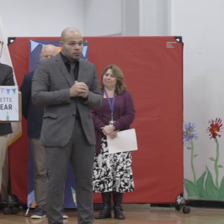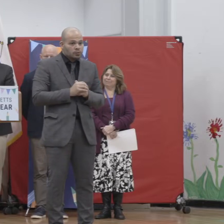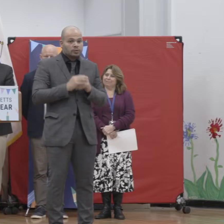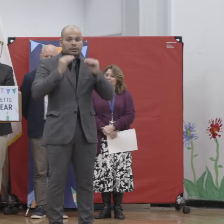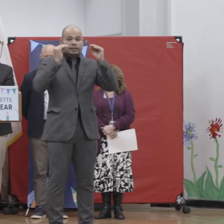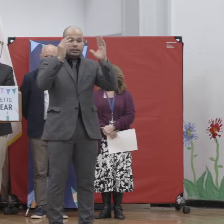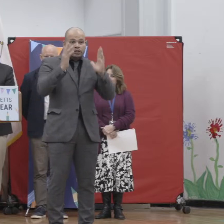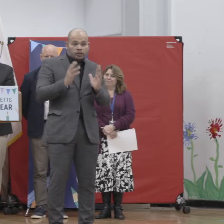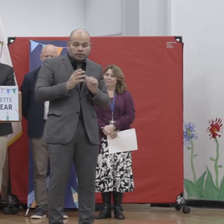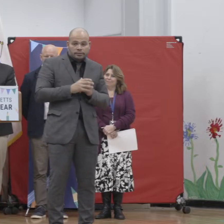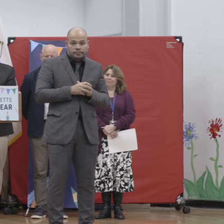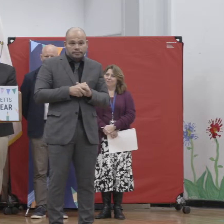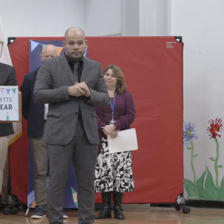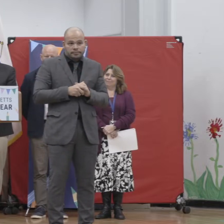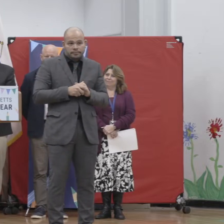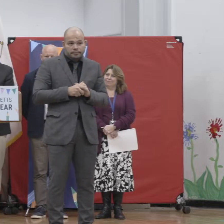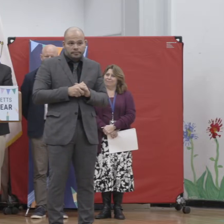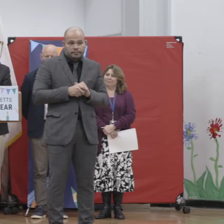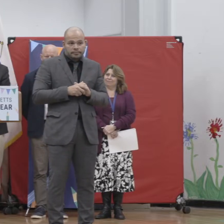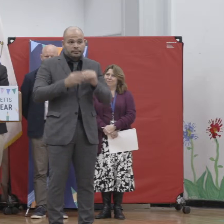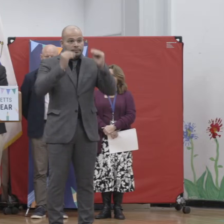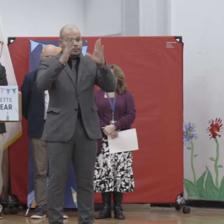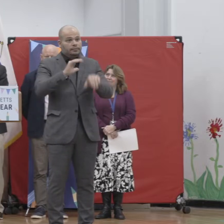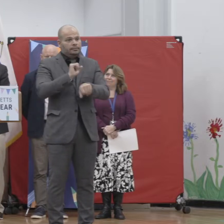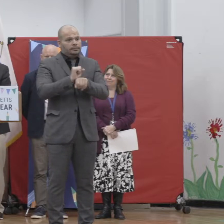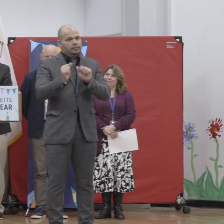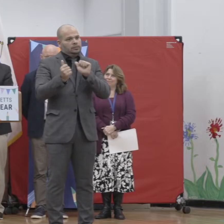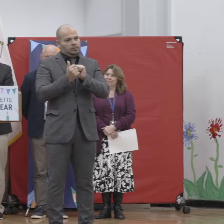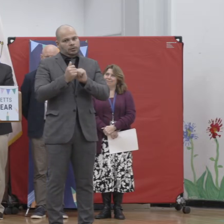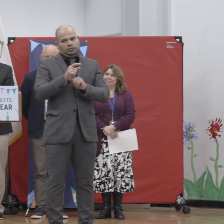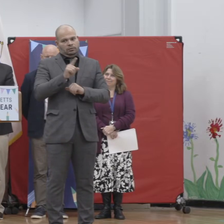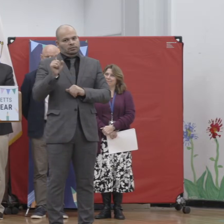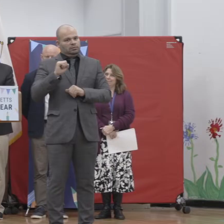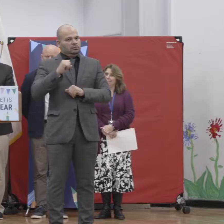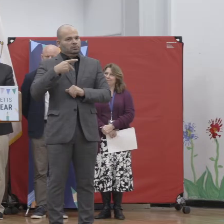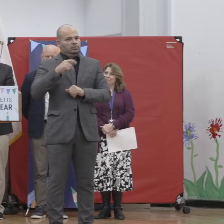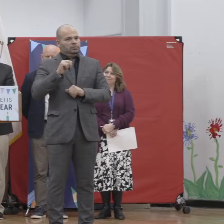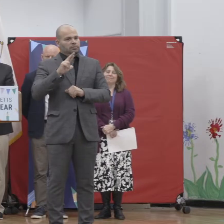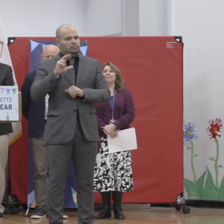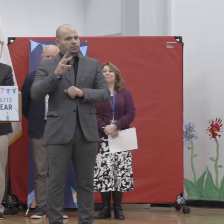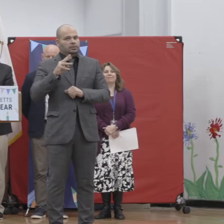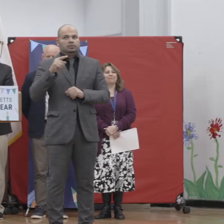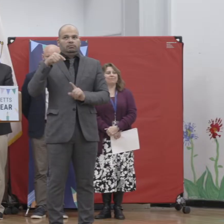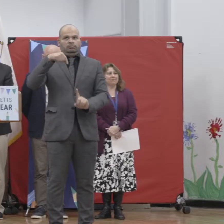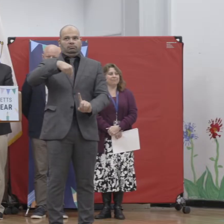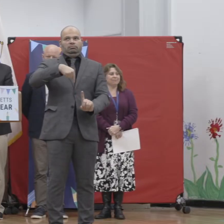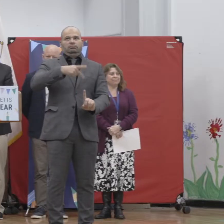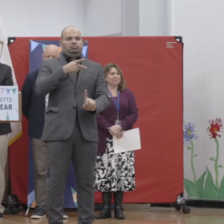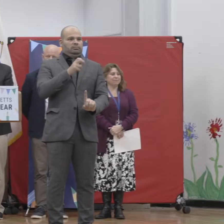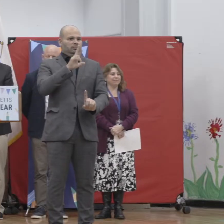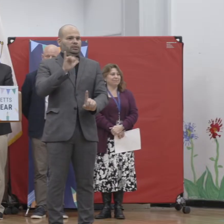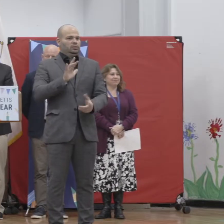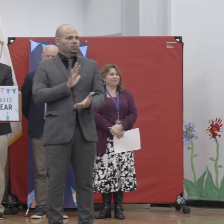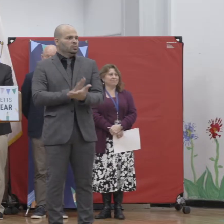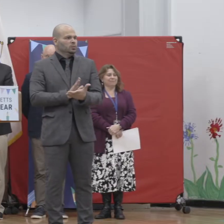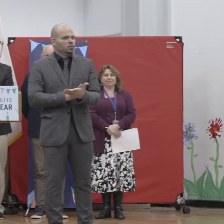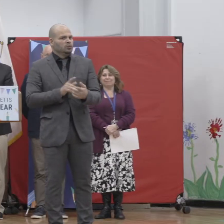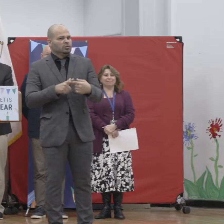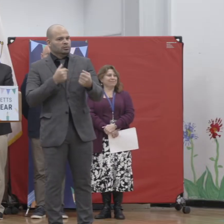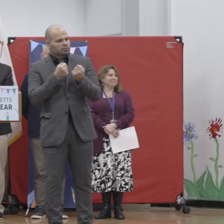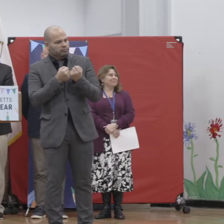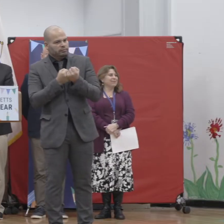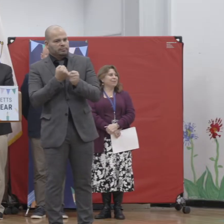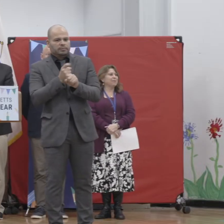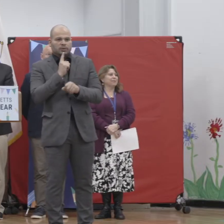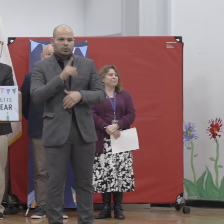working with her in her classroom, working within this entire school to make sure that you have the supports you need to